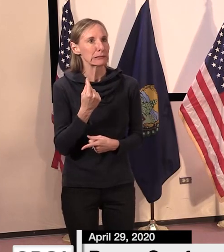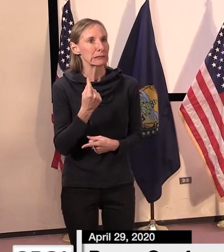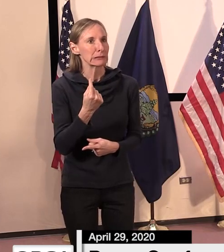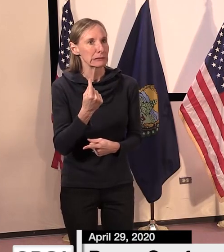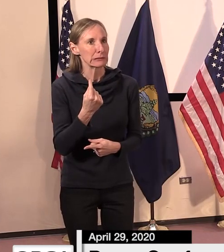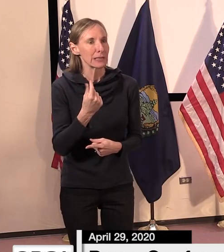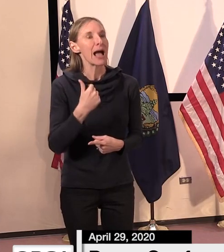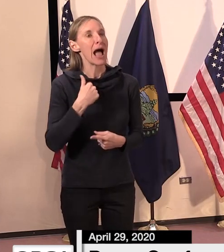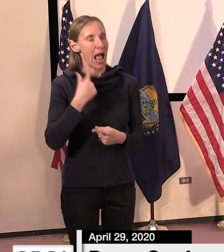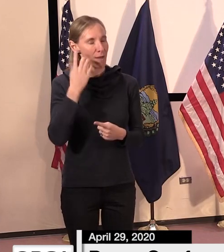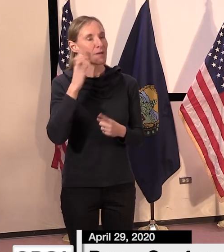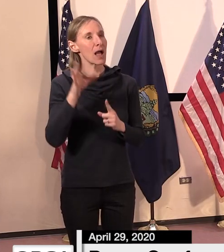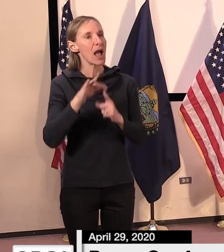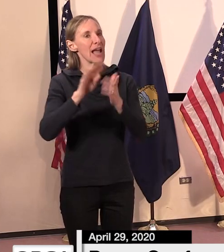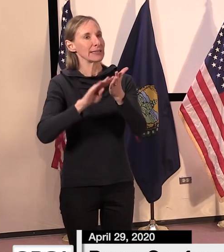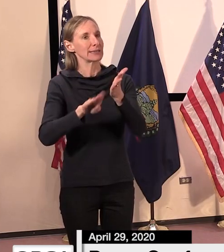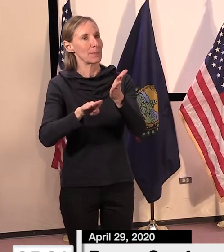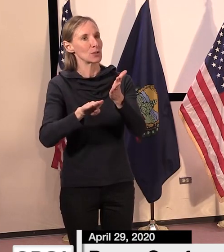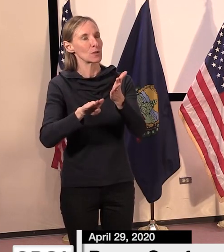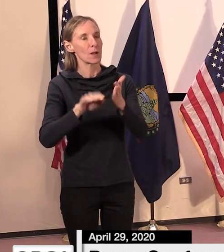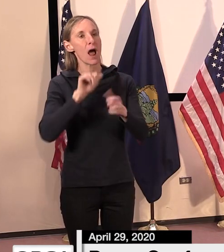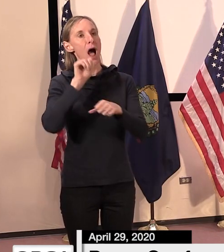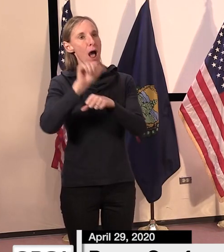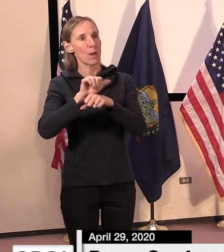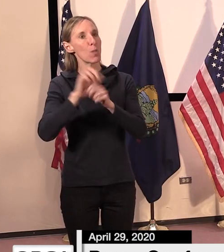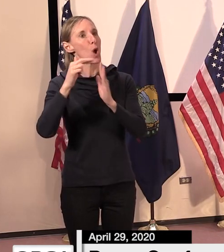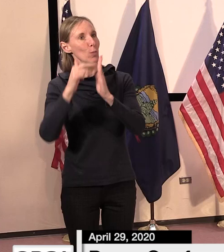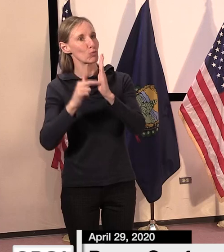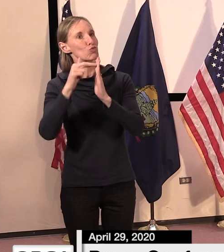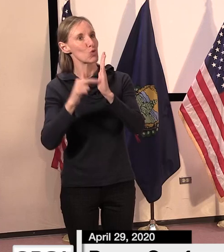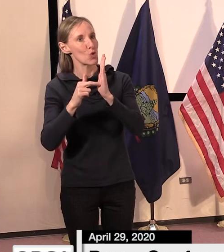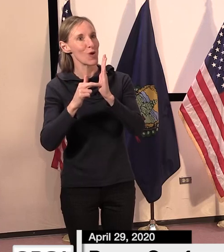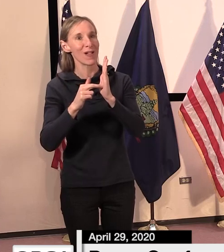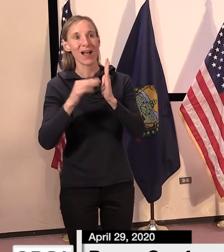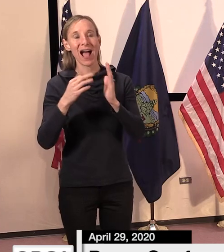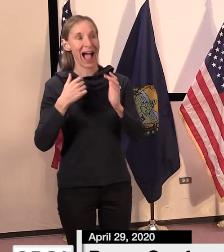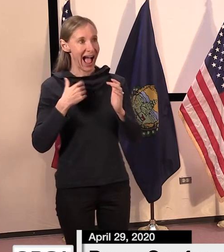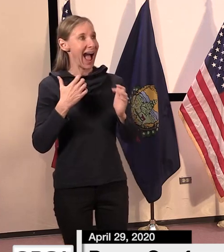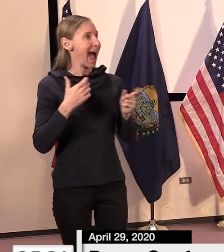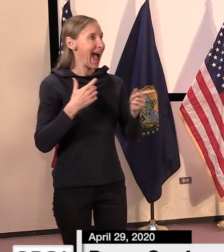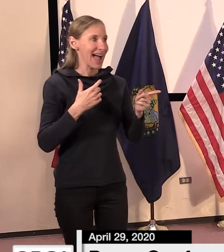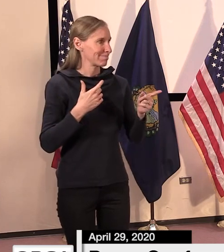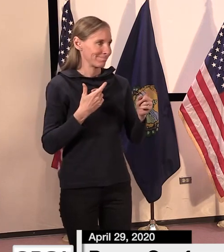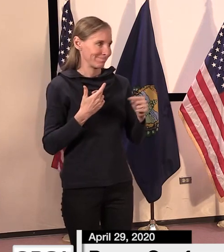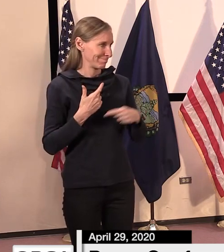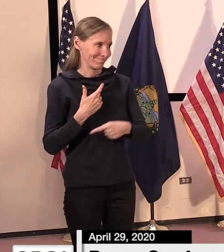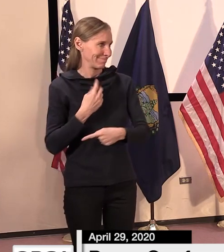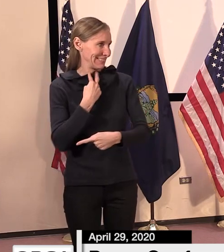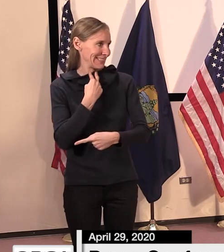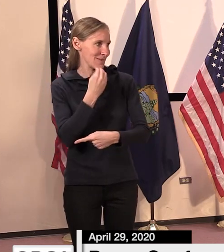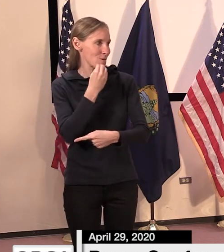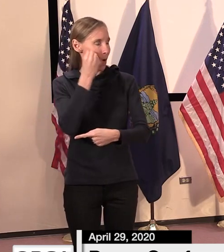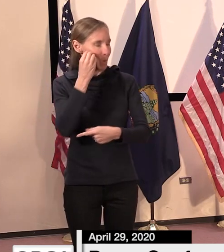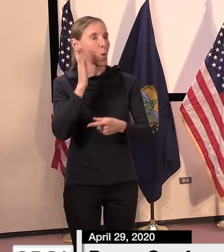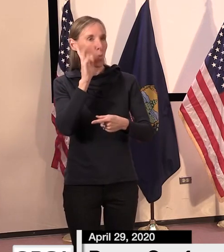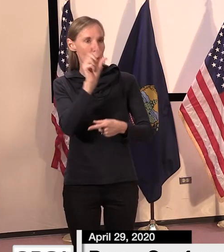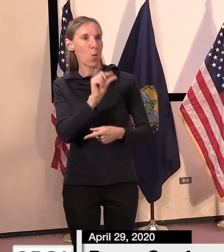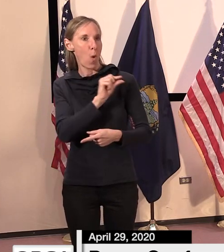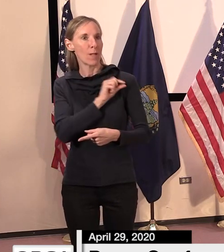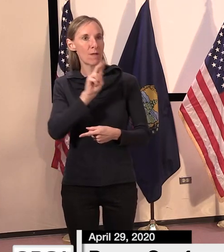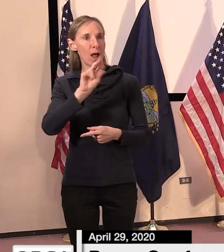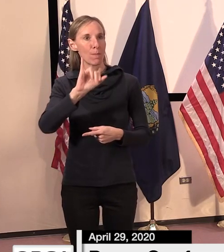exemption in the unemployment rules that would allow people to continue to qualify for